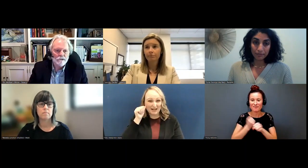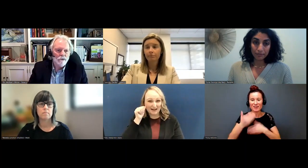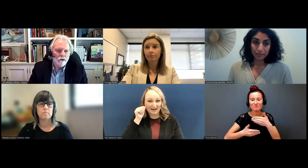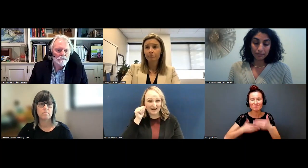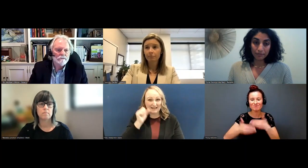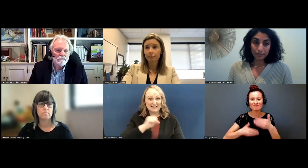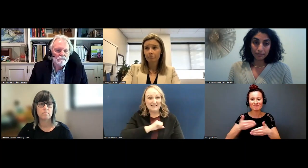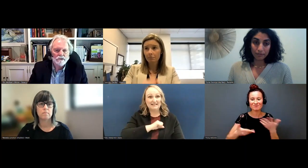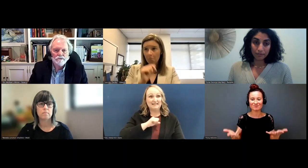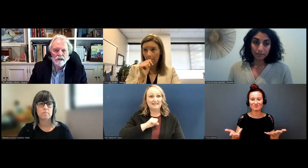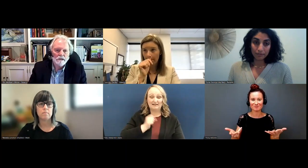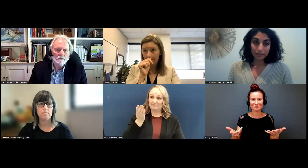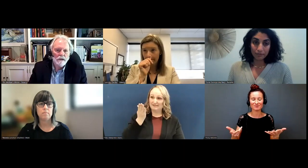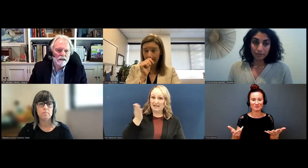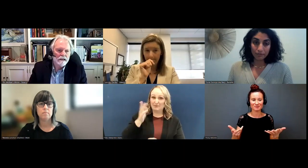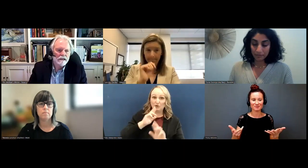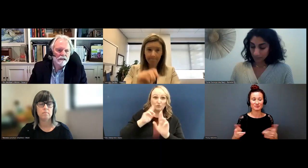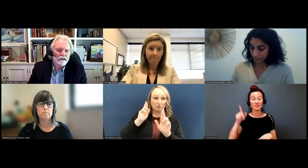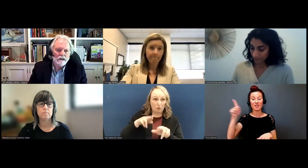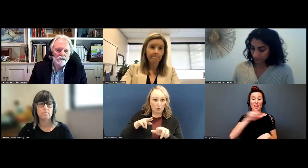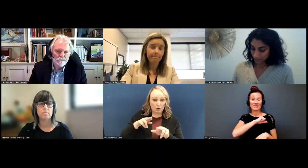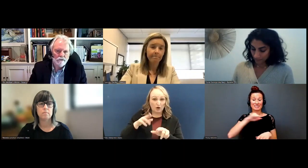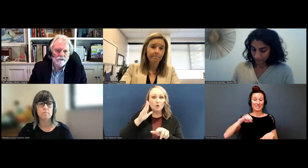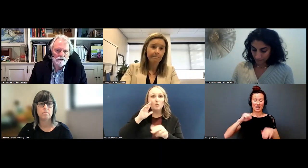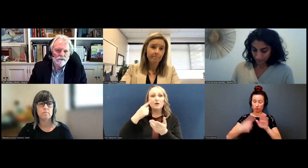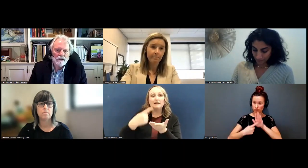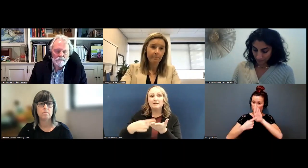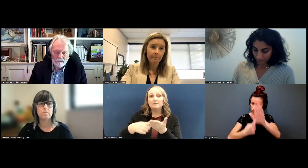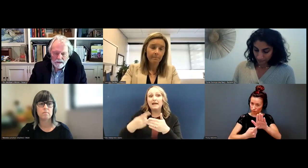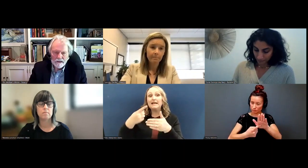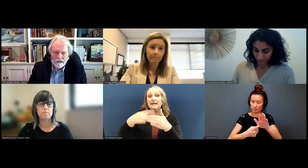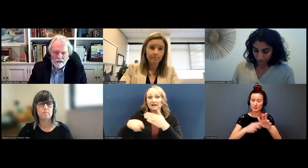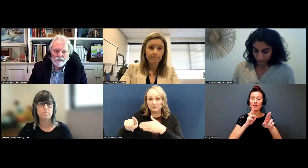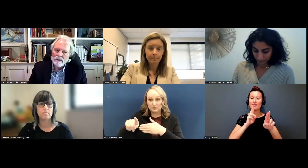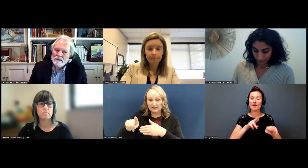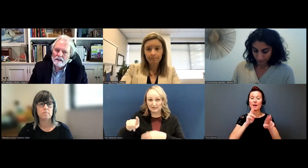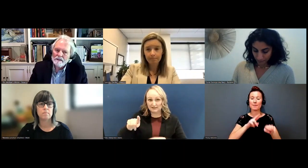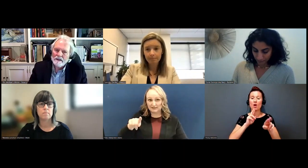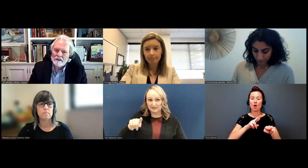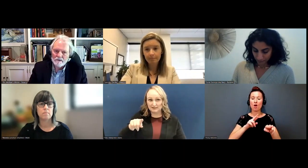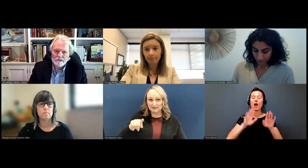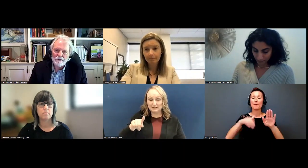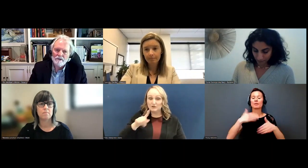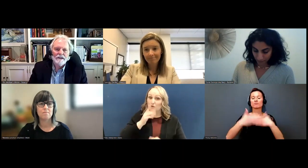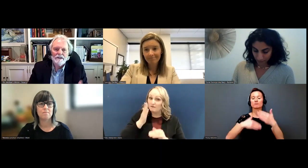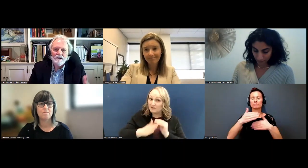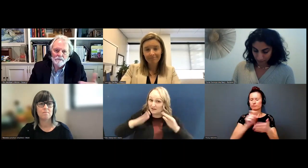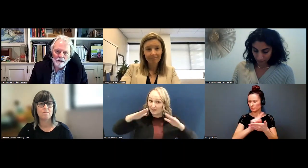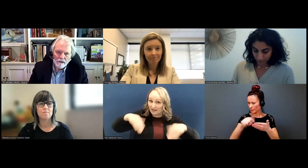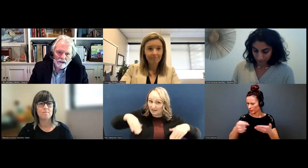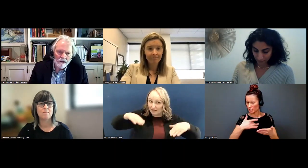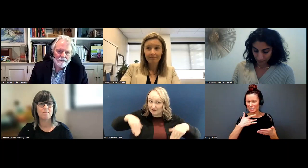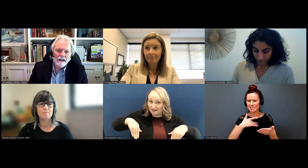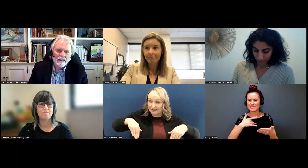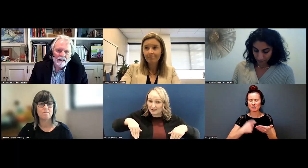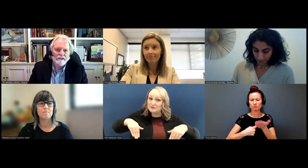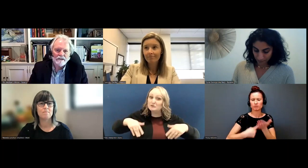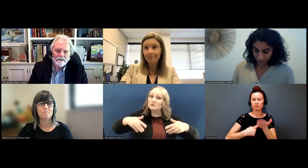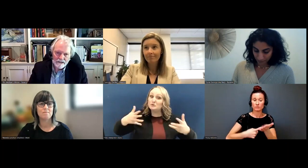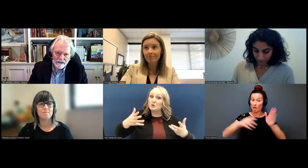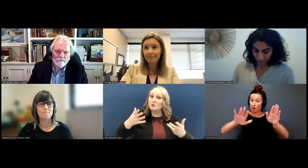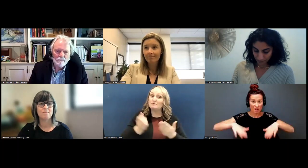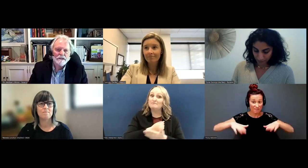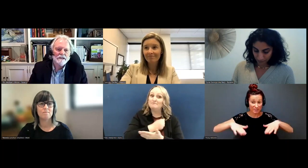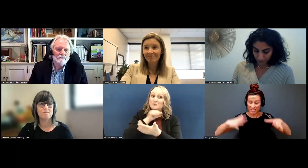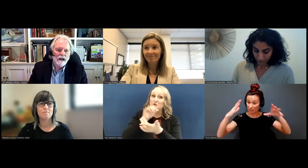tabled a report, which will now be debated next week on the floor of the Senate. So it's not a done deal. So you might want to contact senators